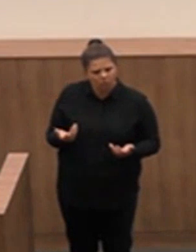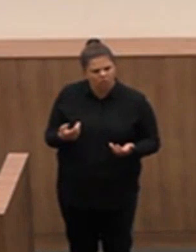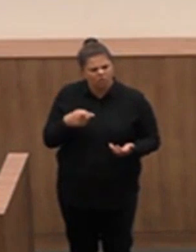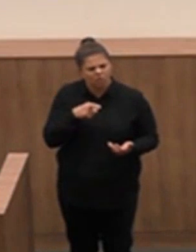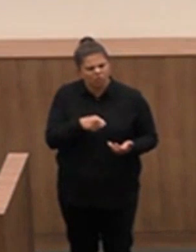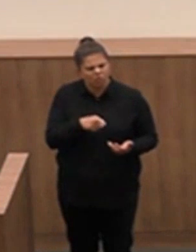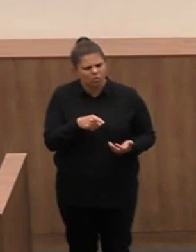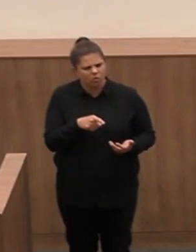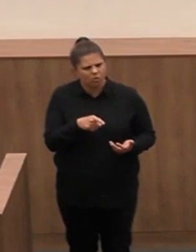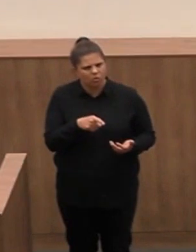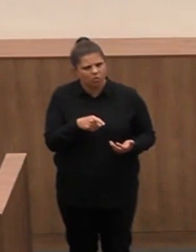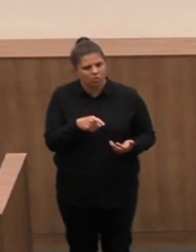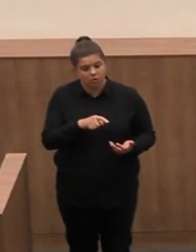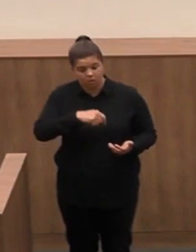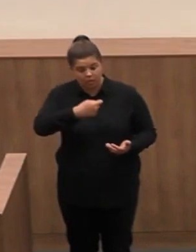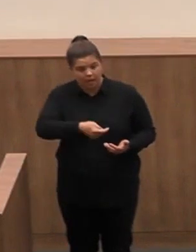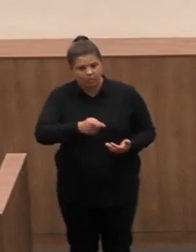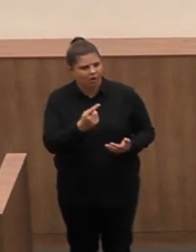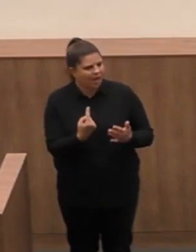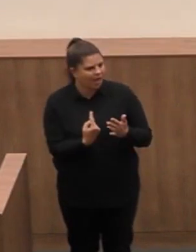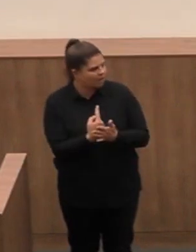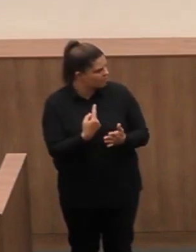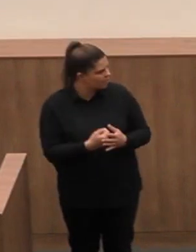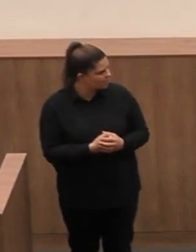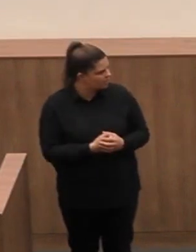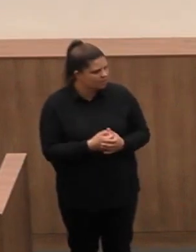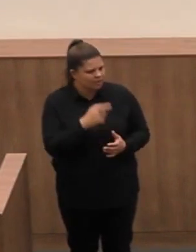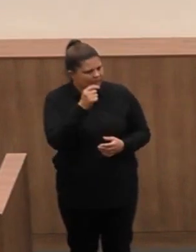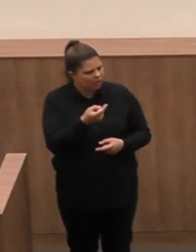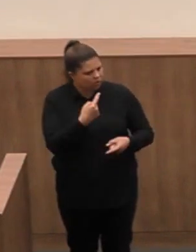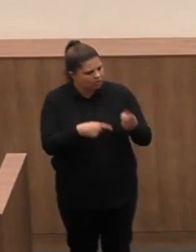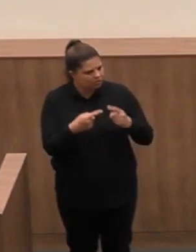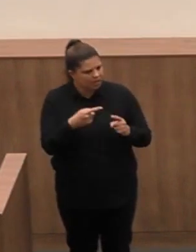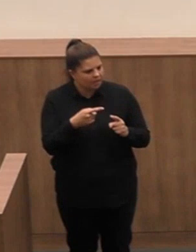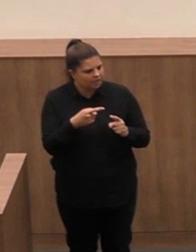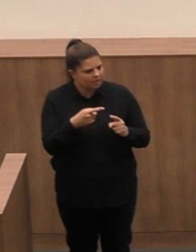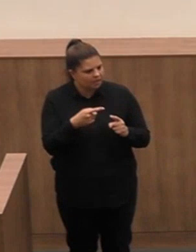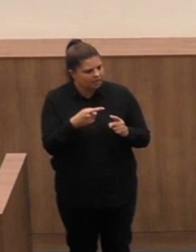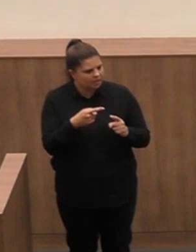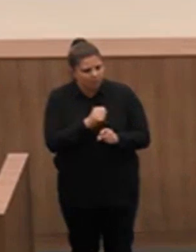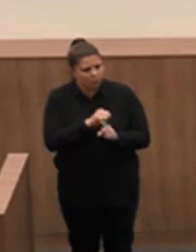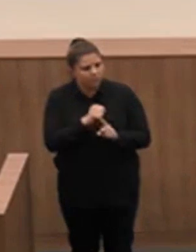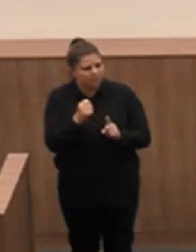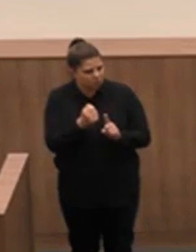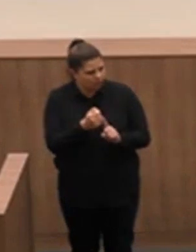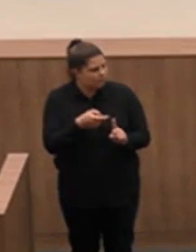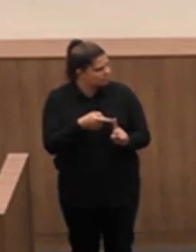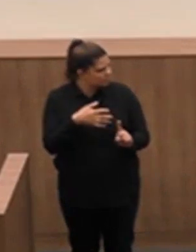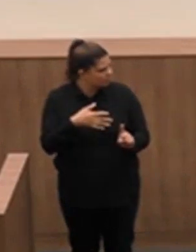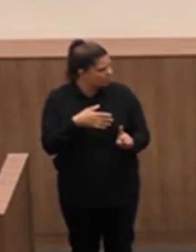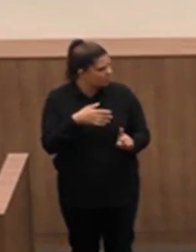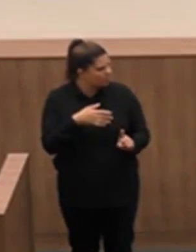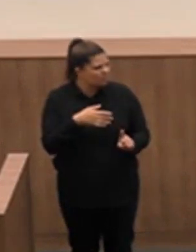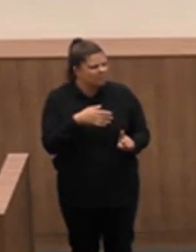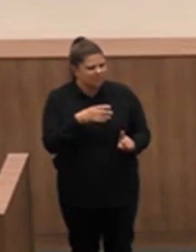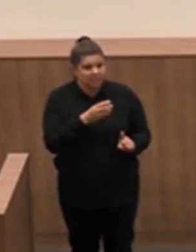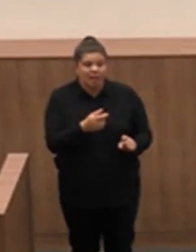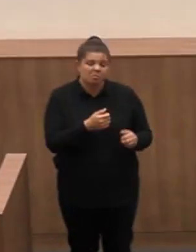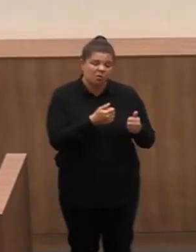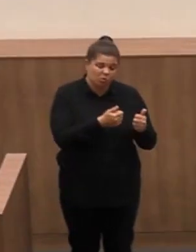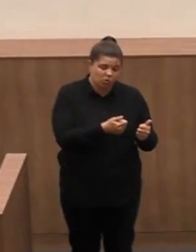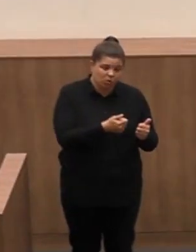what has happened because of that? Can you think of any situations, and we're not trying to, because you've had some not so good, but